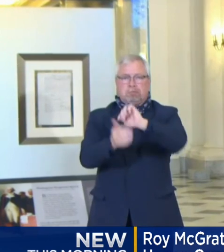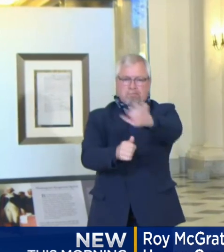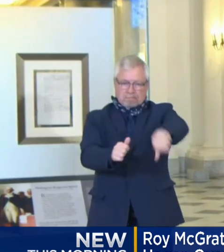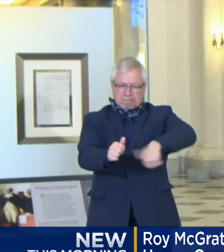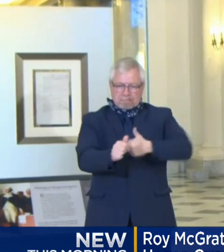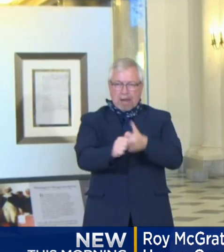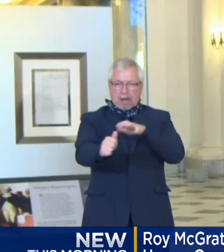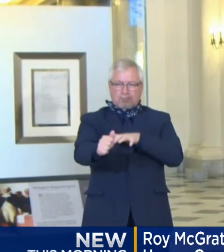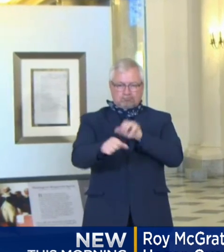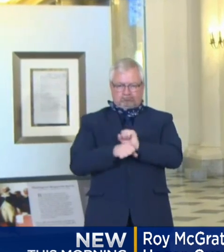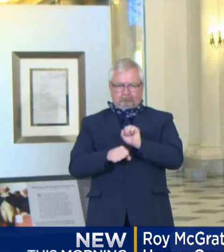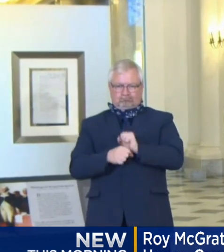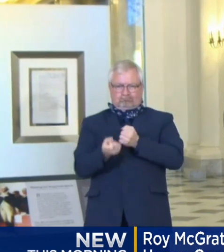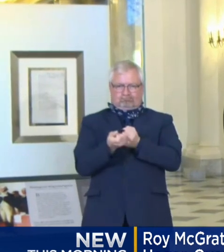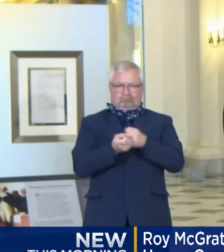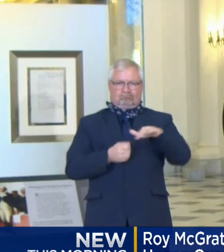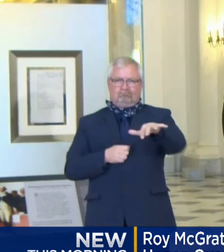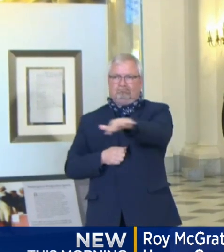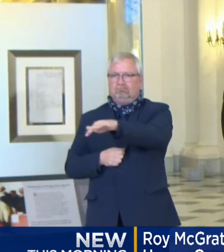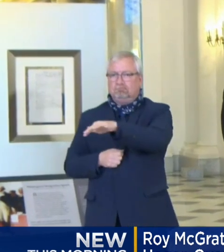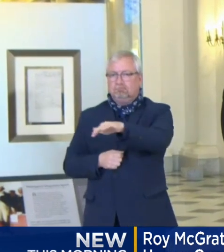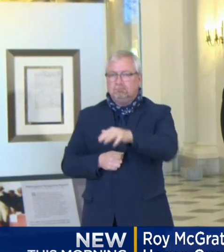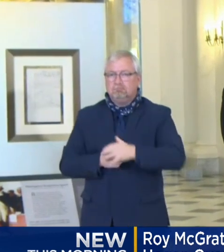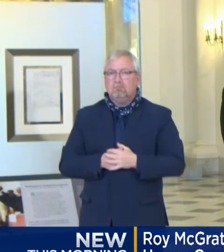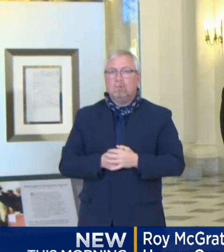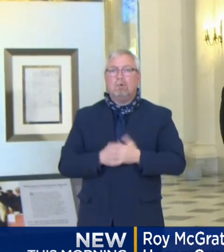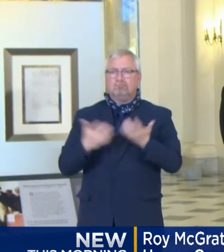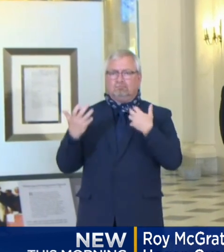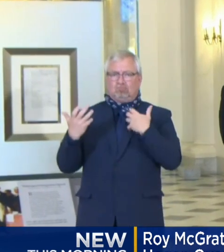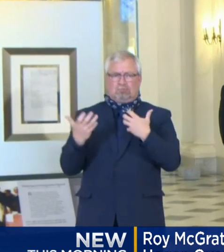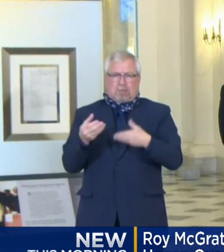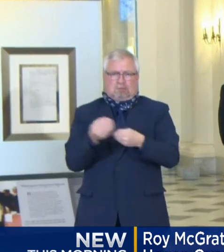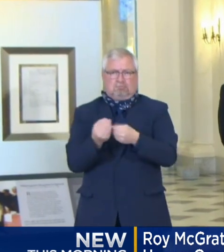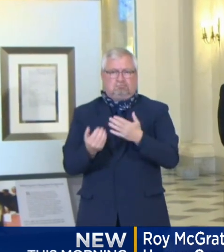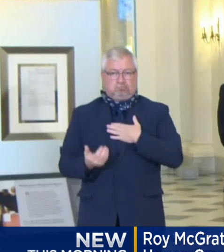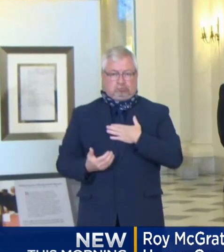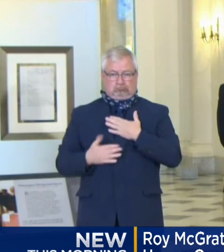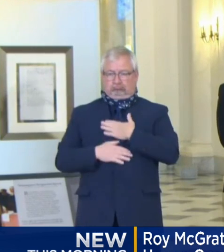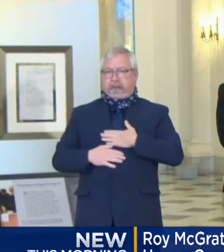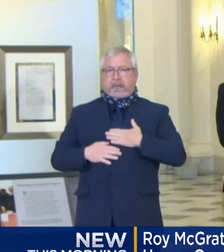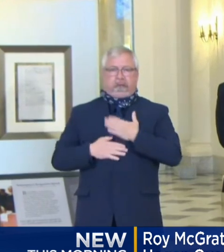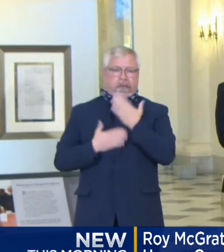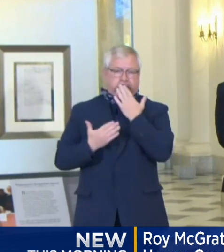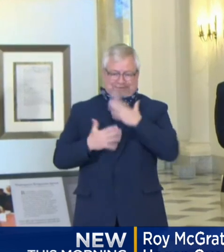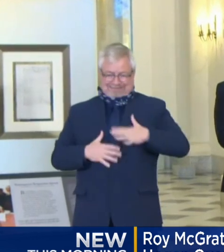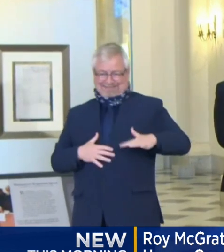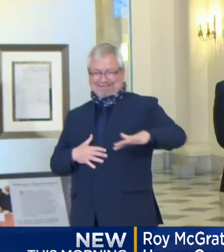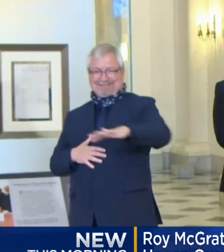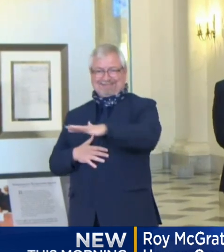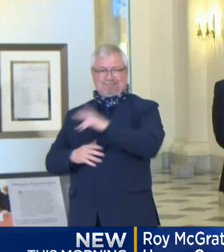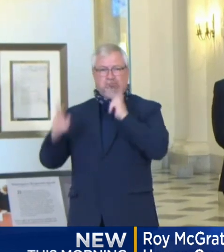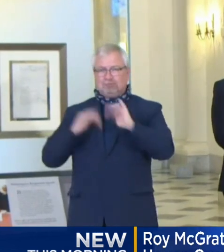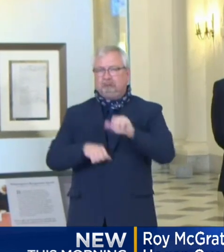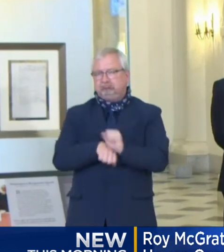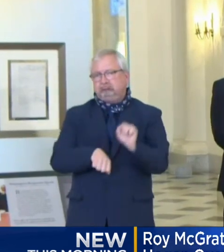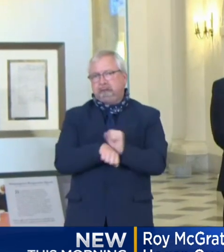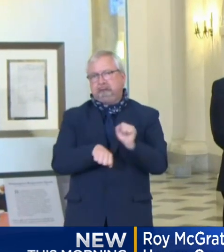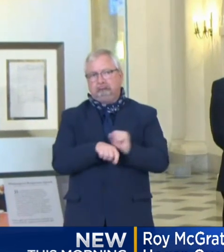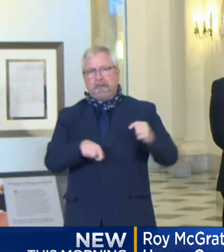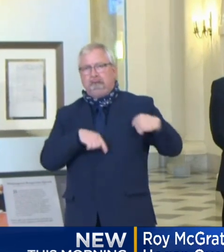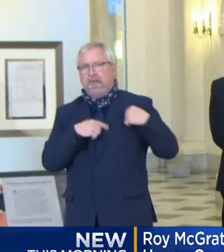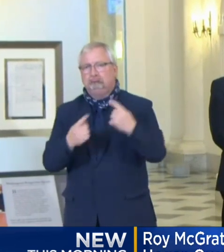is undated, Governor Hogan tells McGrath he knows he did nothing wrong and he would stand by him. However, the governor's